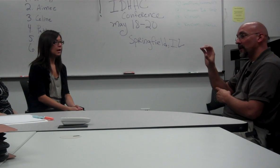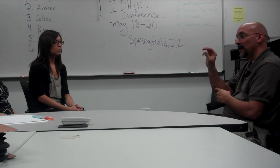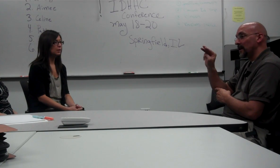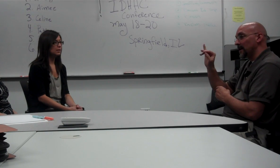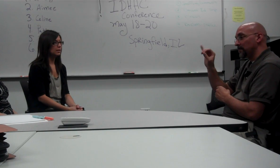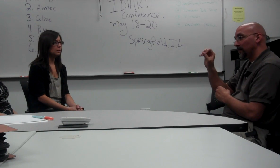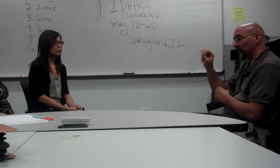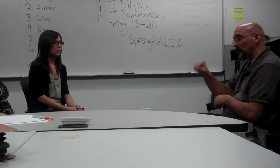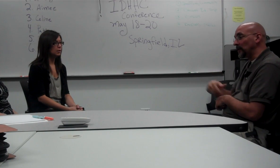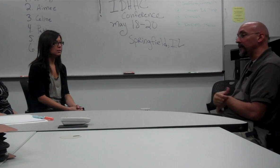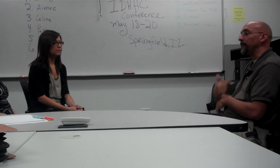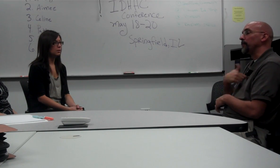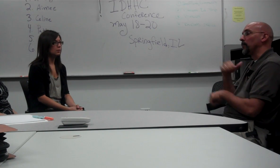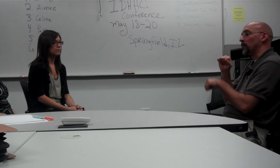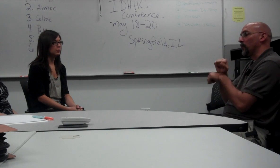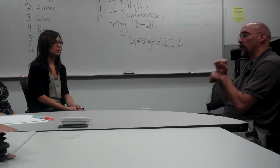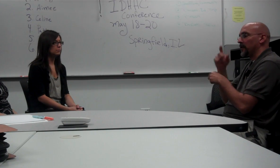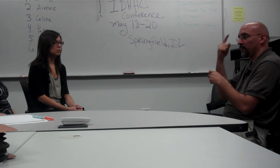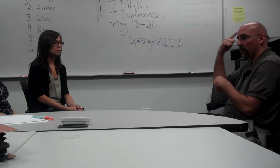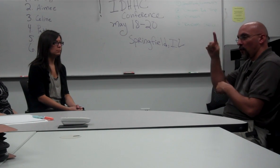I work at the Illinois Deaf and Hard of Hearing Commission